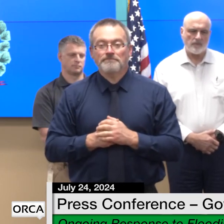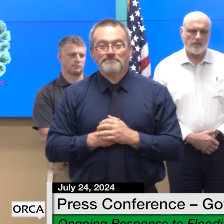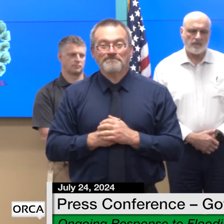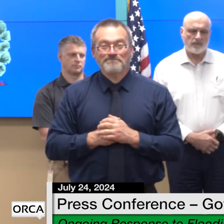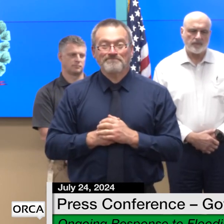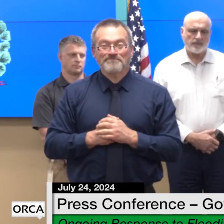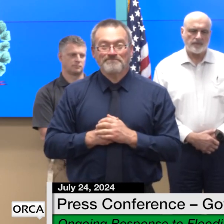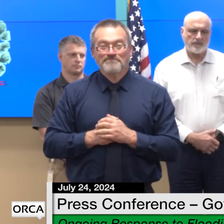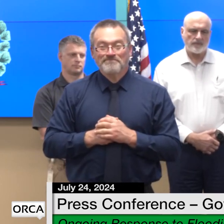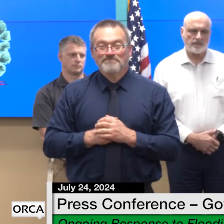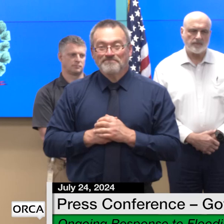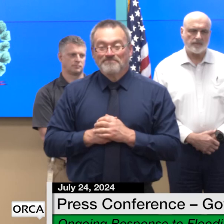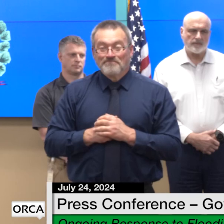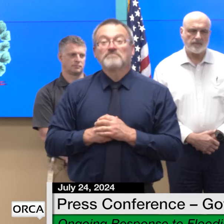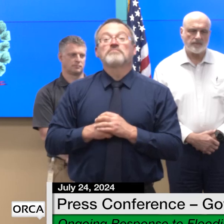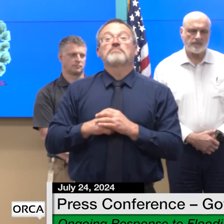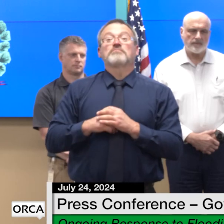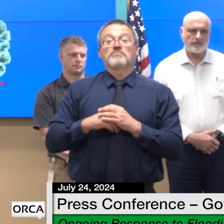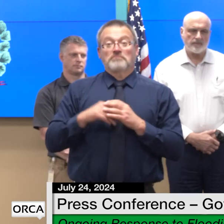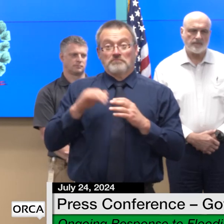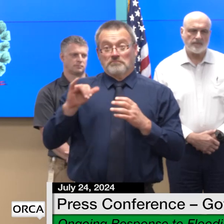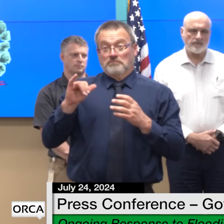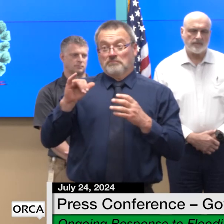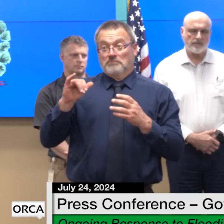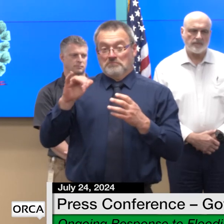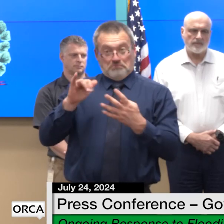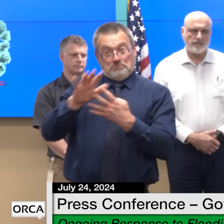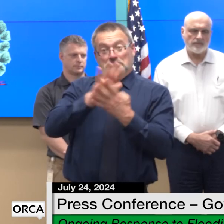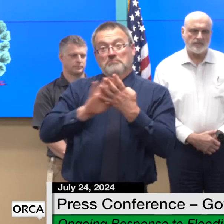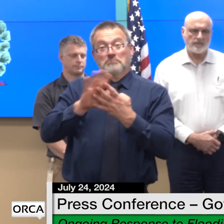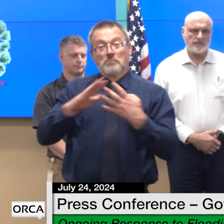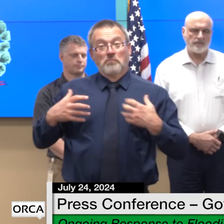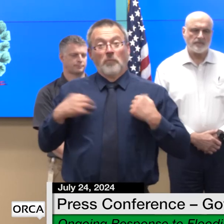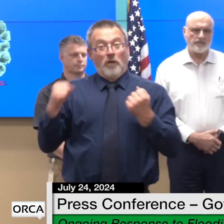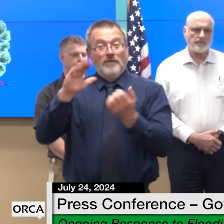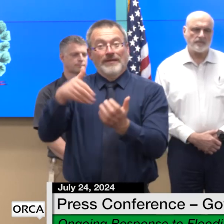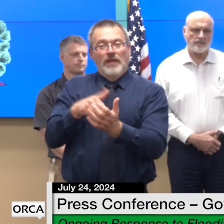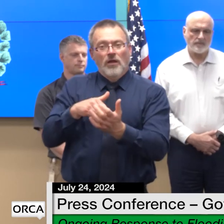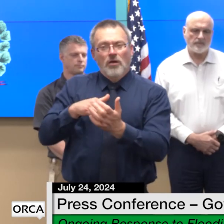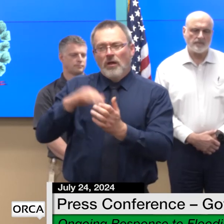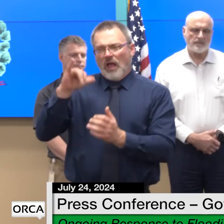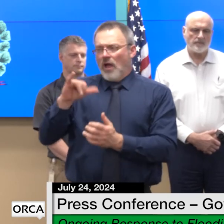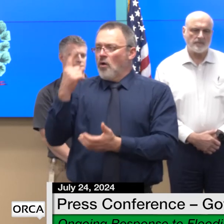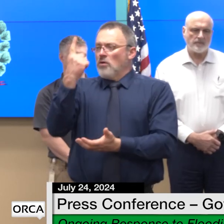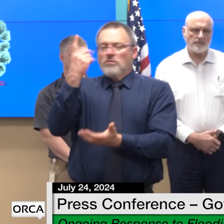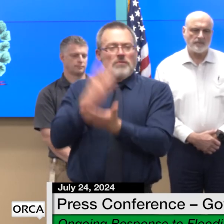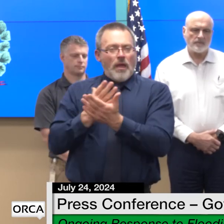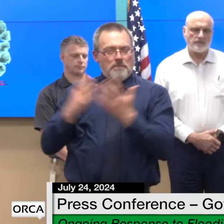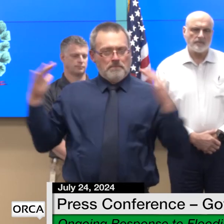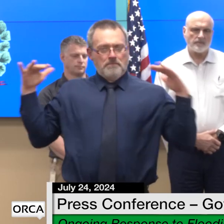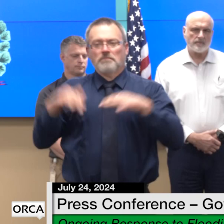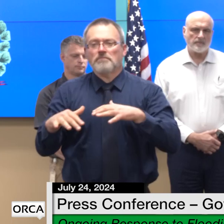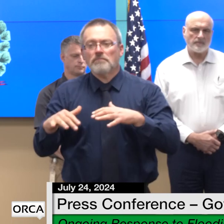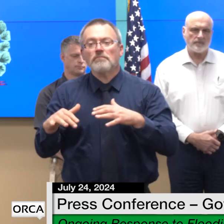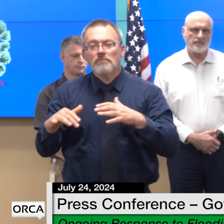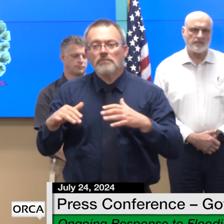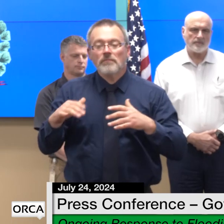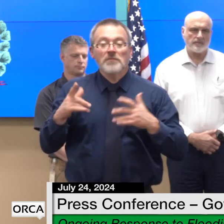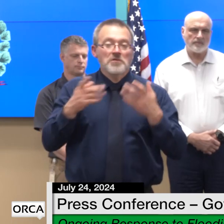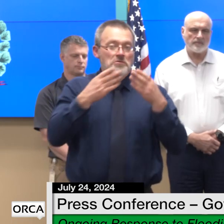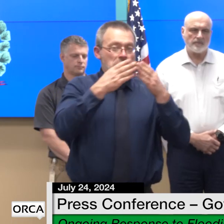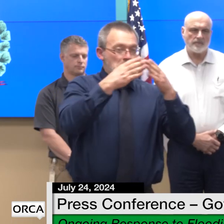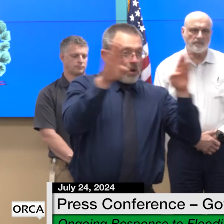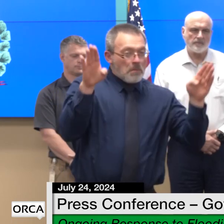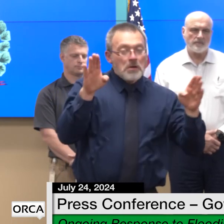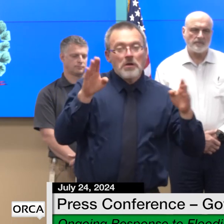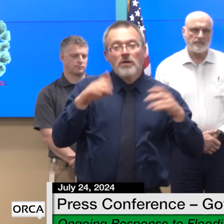Flood recovery centers serve as a one-stop shop location where public and private organizations